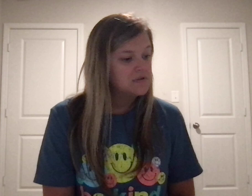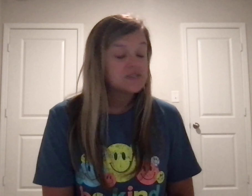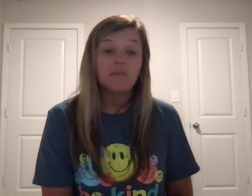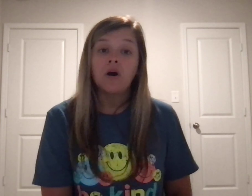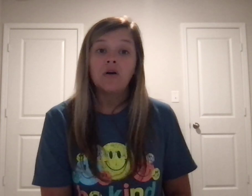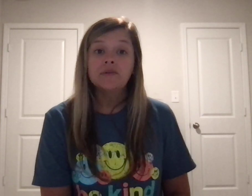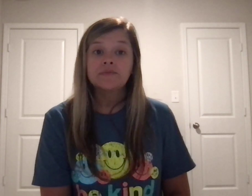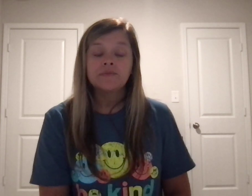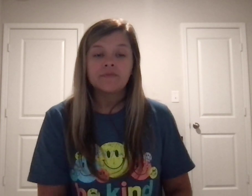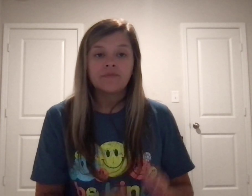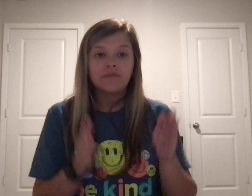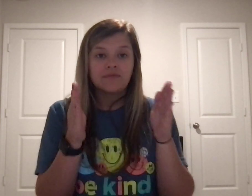Small.